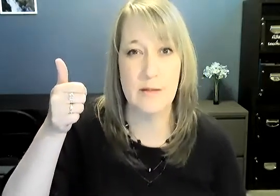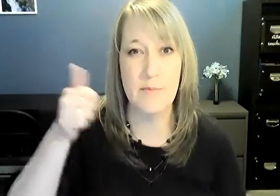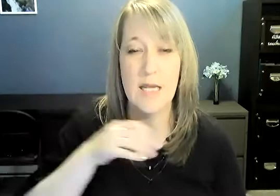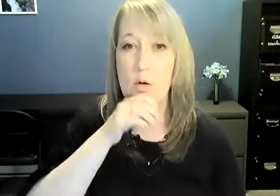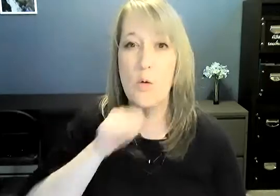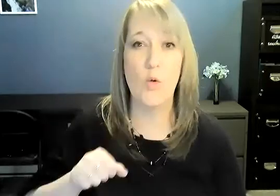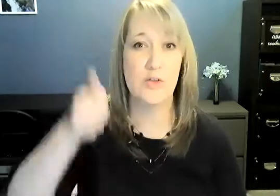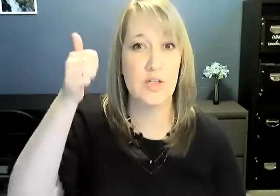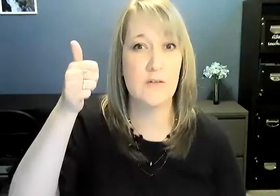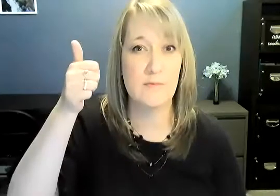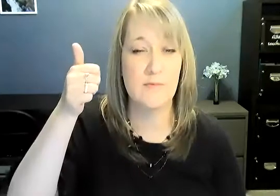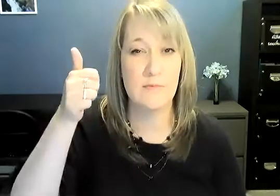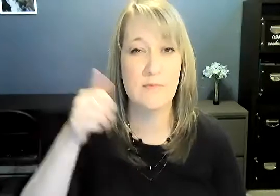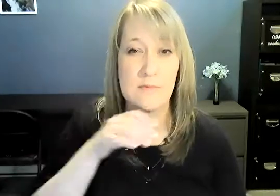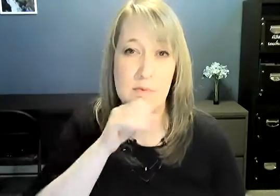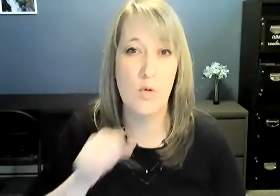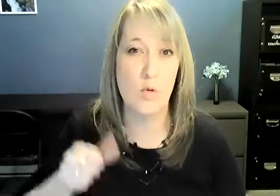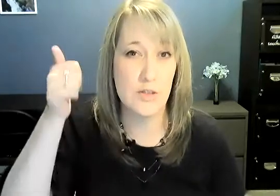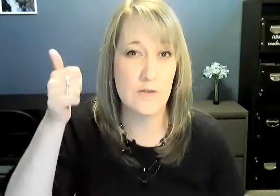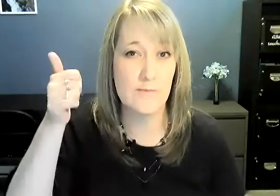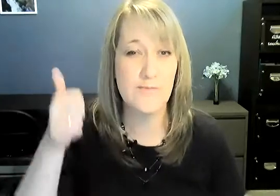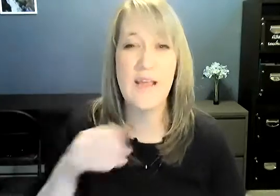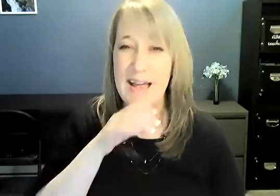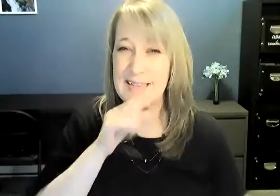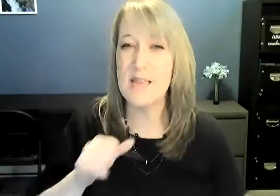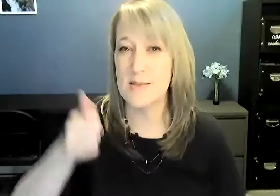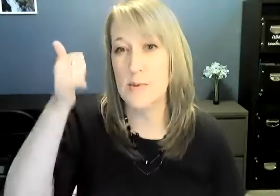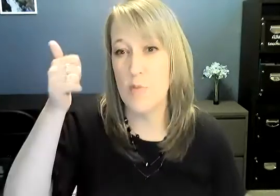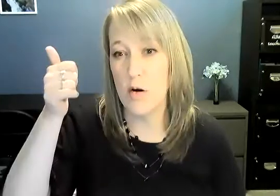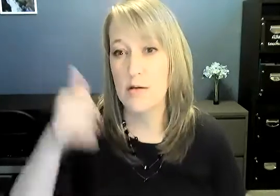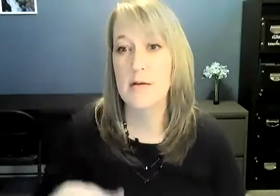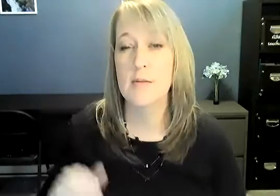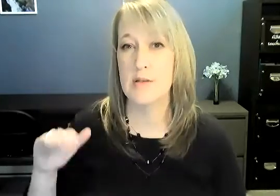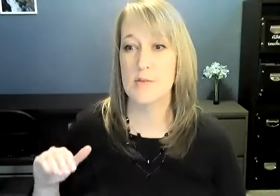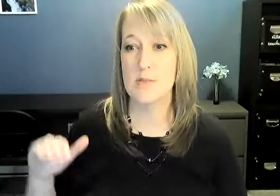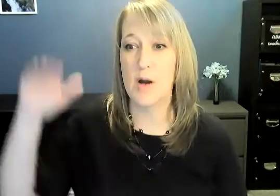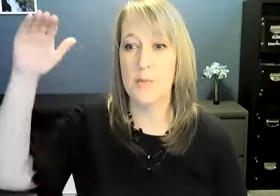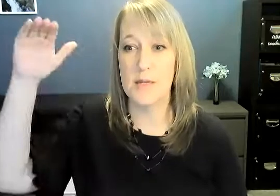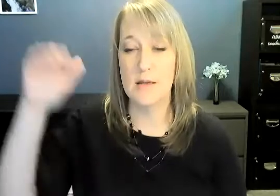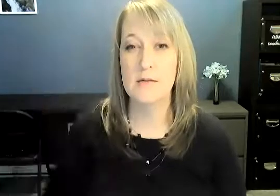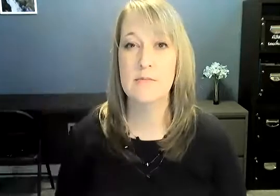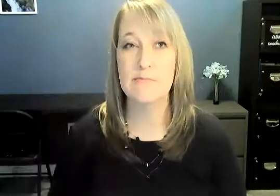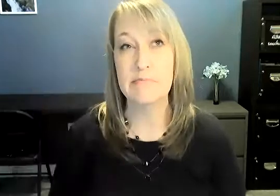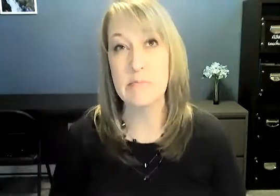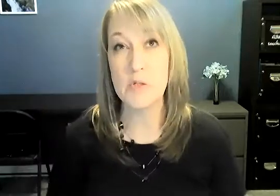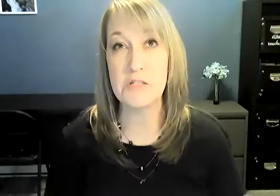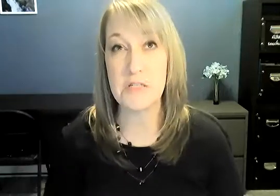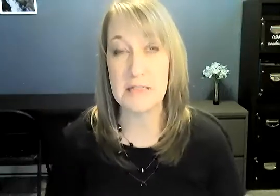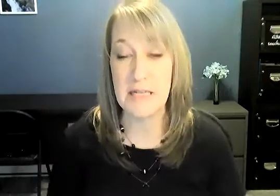me, older, older. I see this one more. This one's probably more strictly